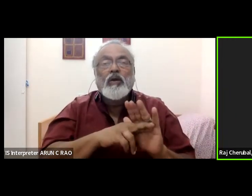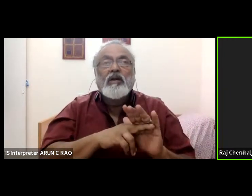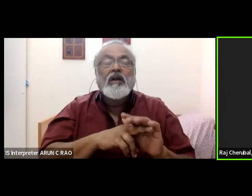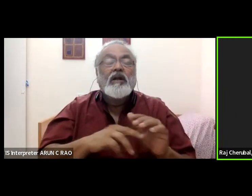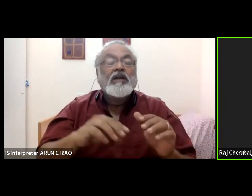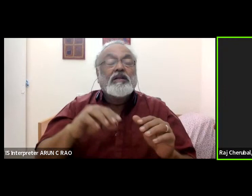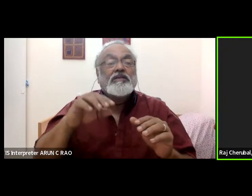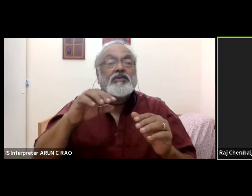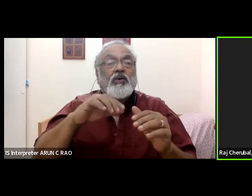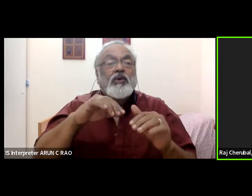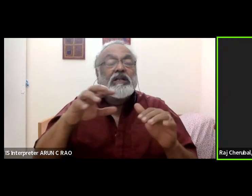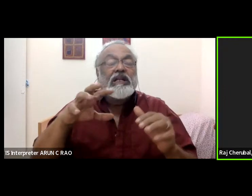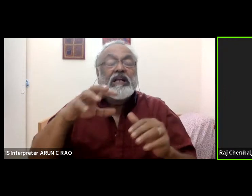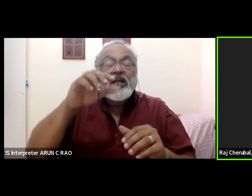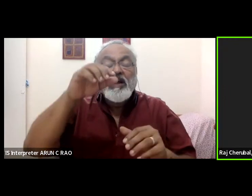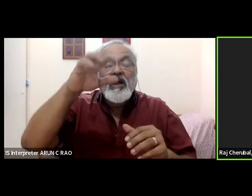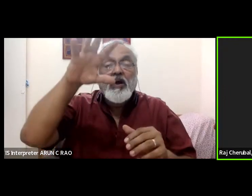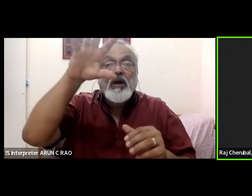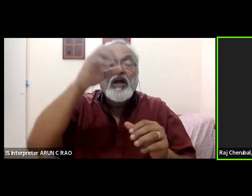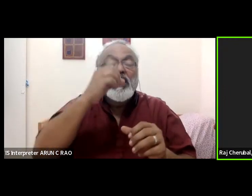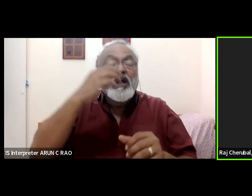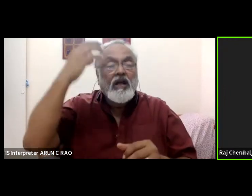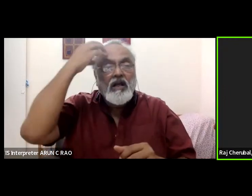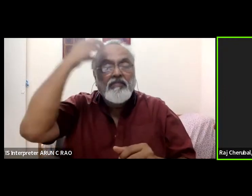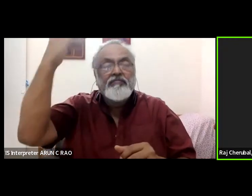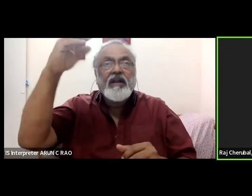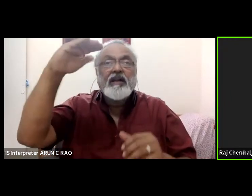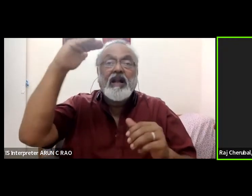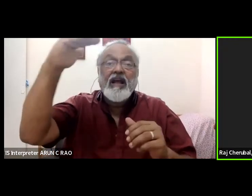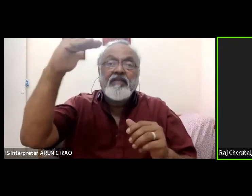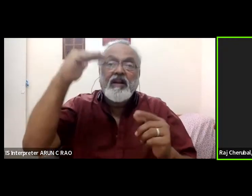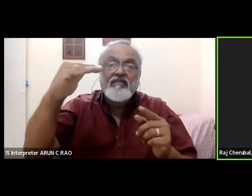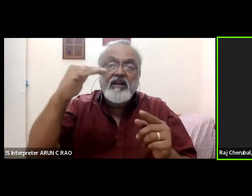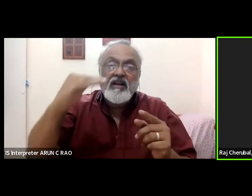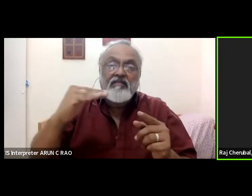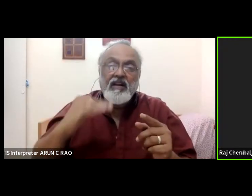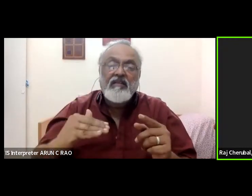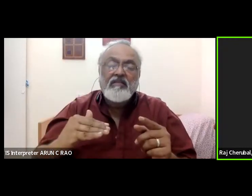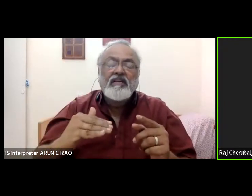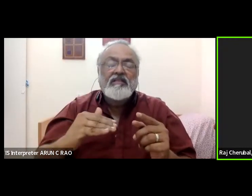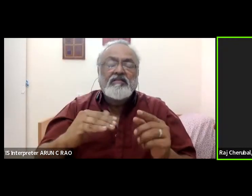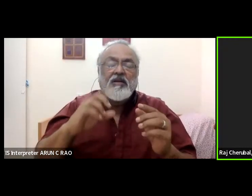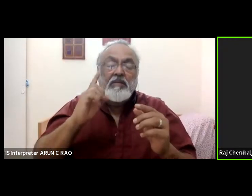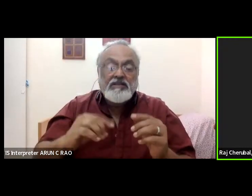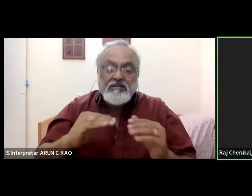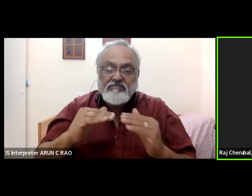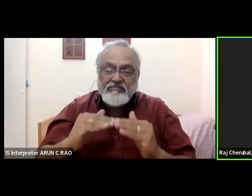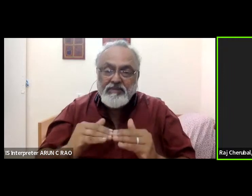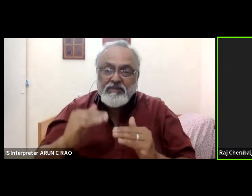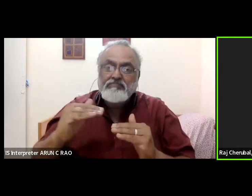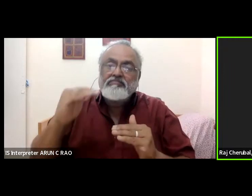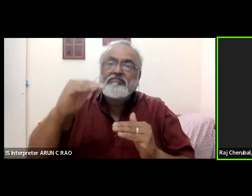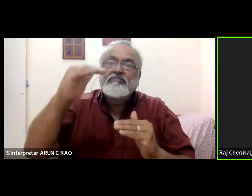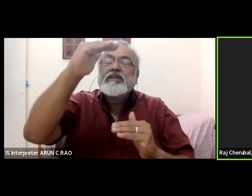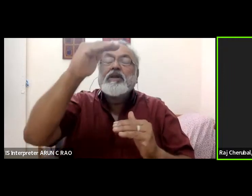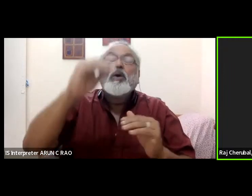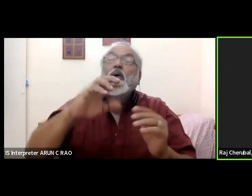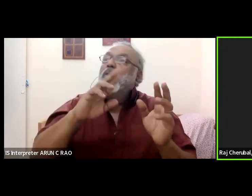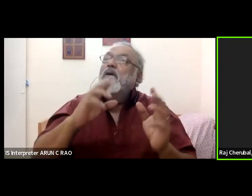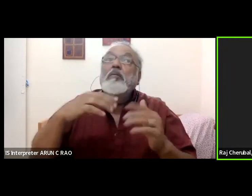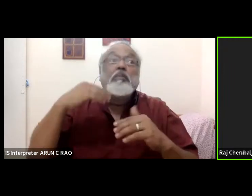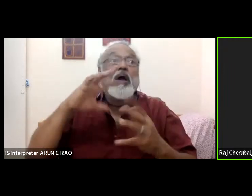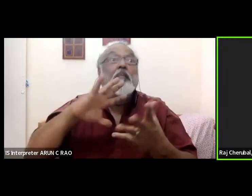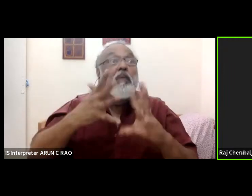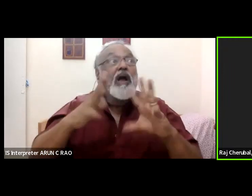level, you have standards for this. And we don't have to spend endless years creating standards. There are enough standards floating around.